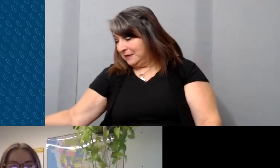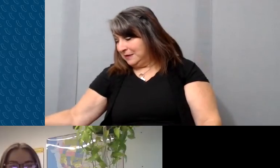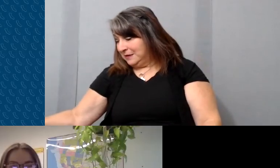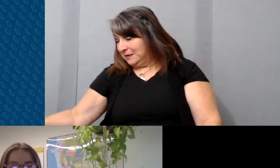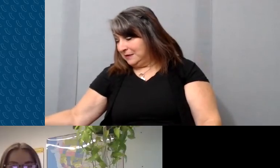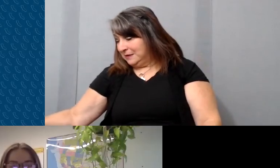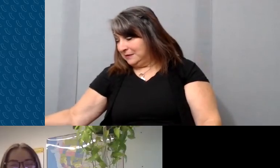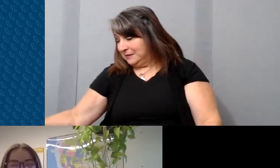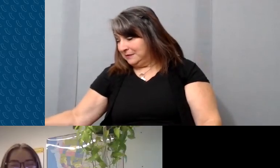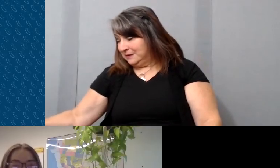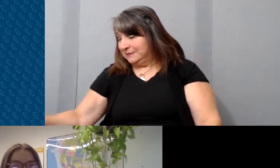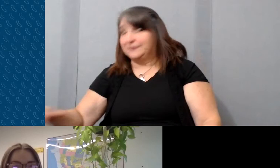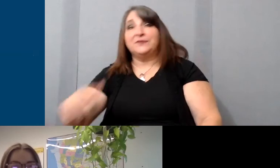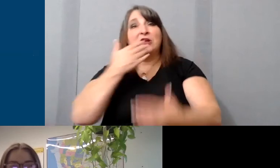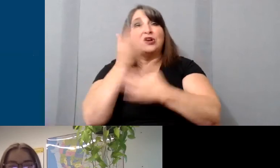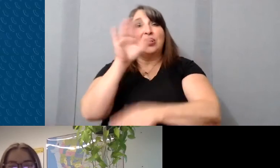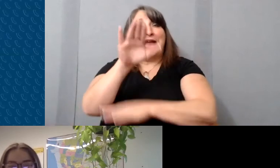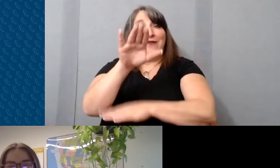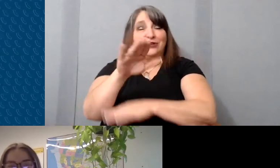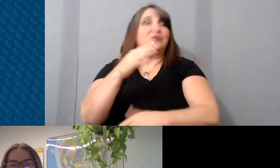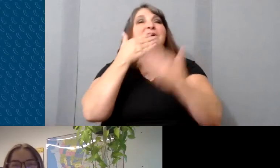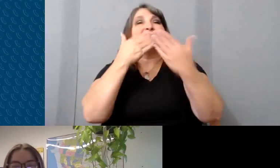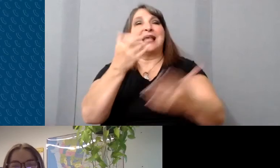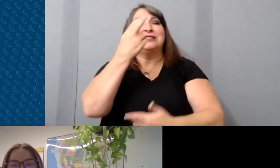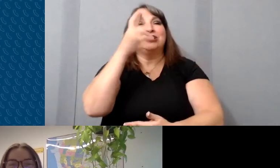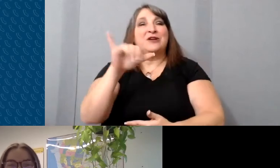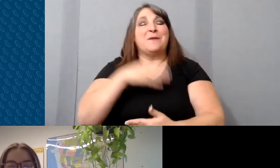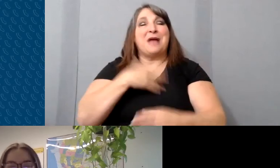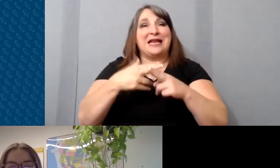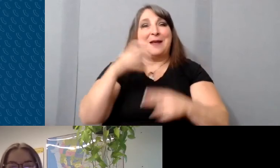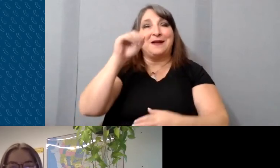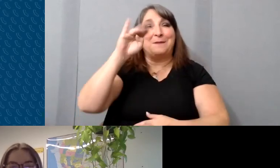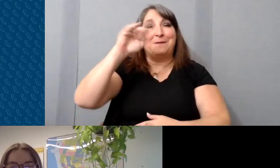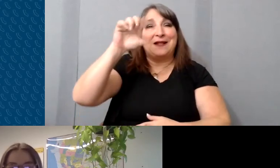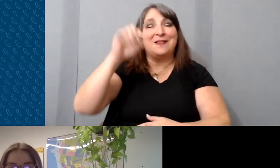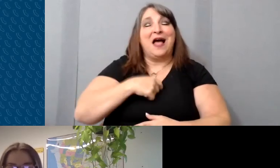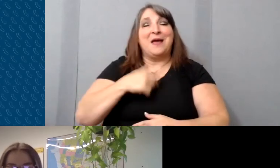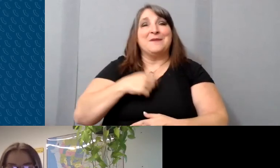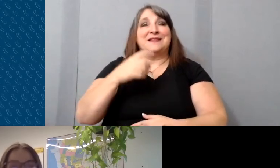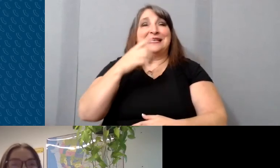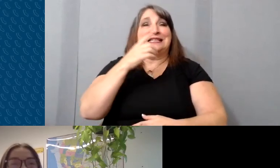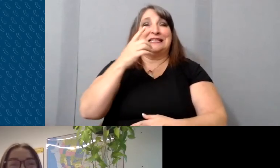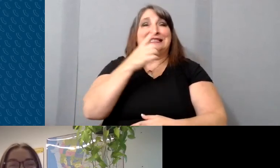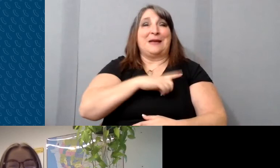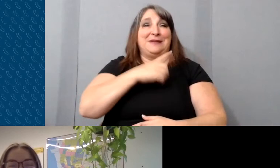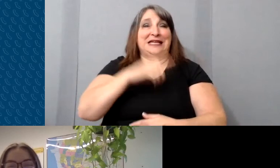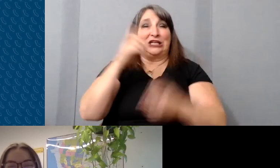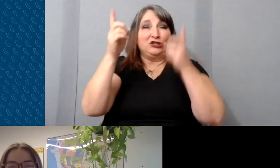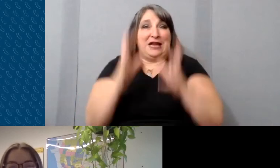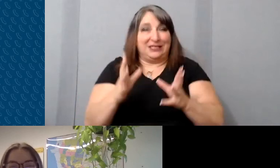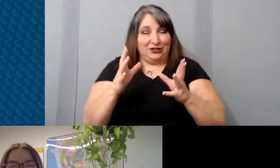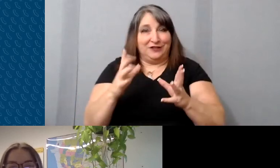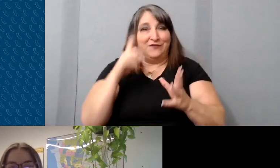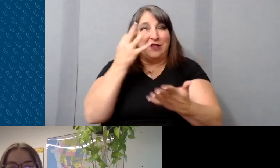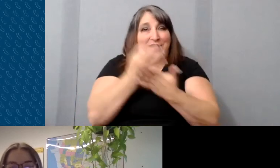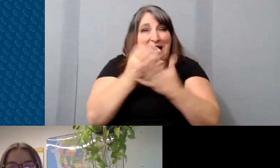Hi, good afternoon, everyone. Thanks, Sherry. My name is Camille Alcala, and I'm the Deputy Director of Finance for the CDP. Here to give you all a